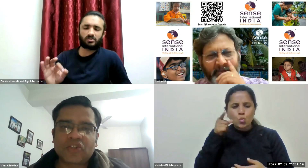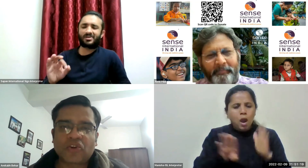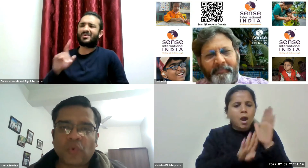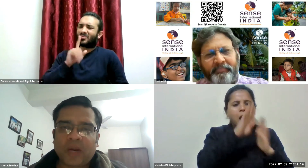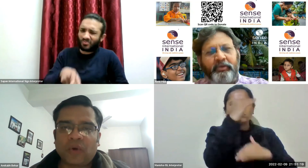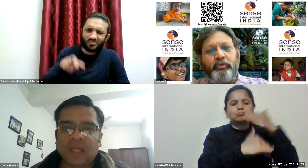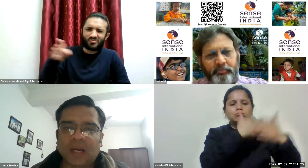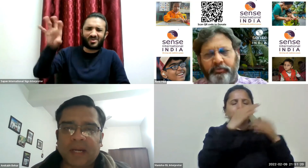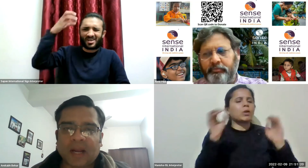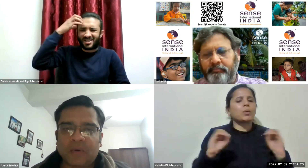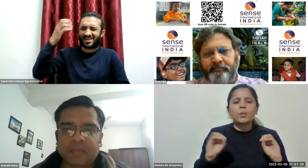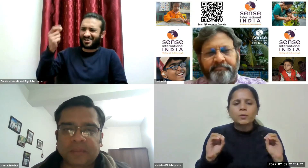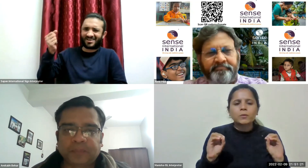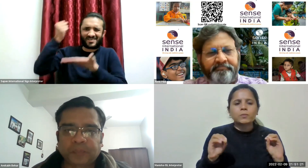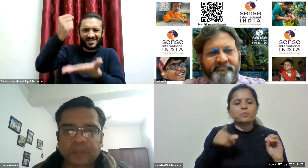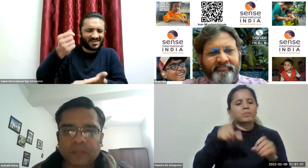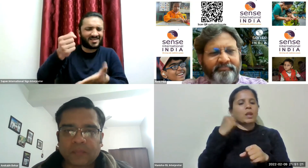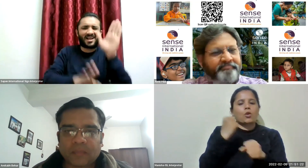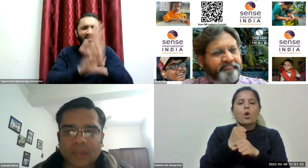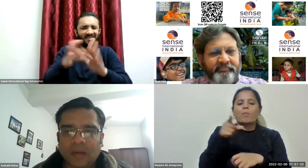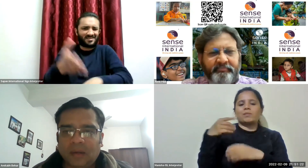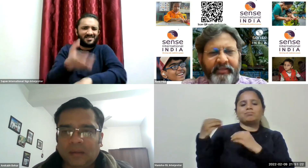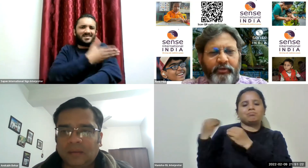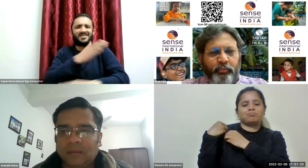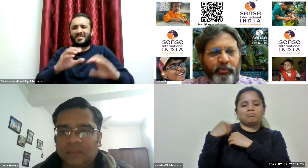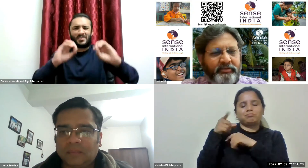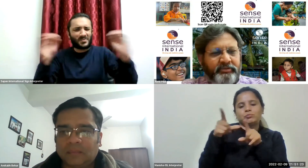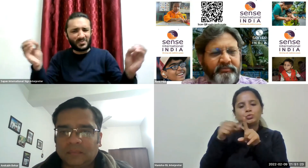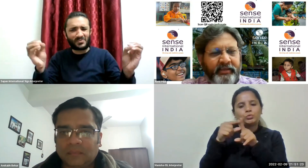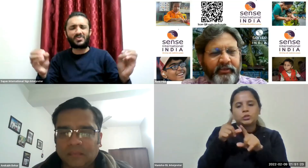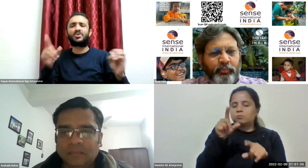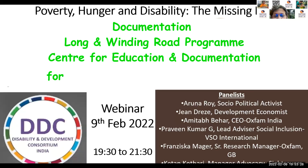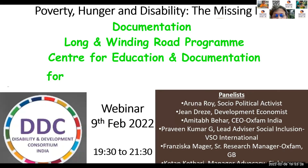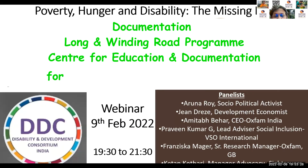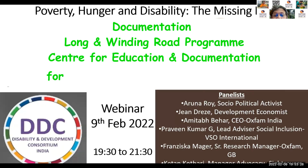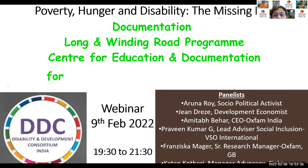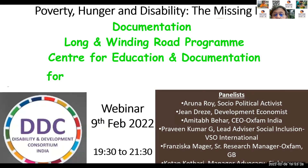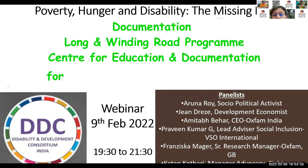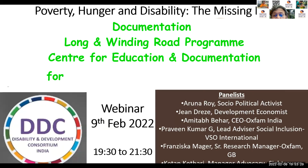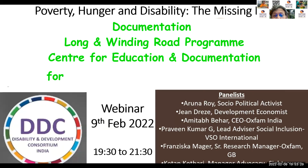society should do and hold the government accountable. Thank you very much.